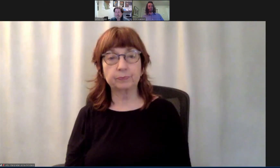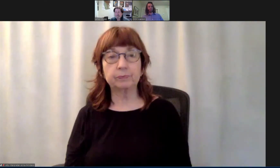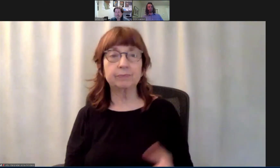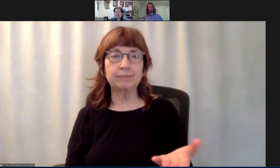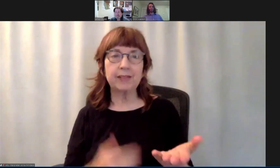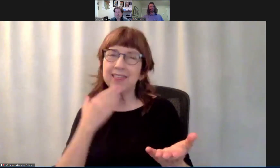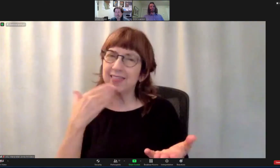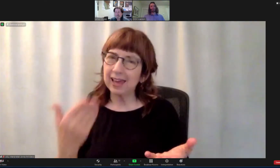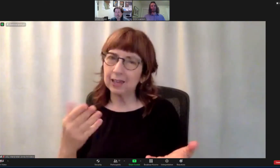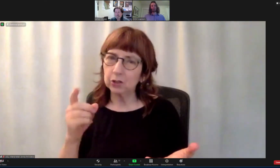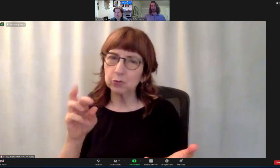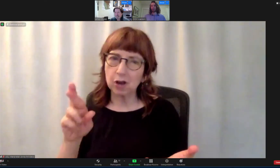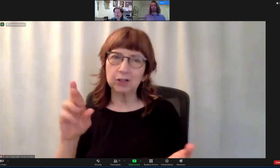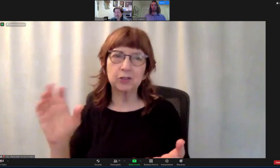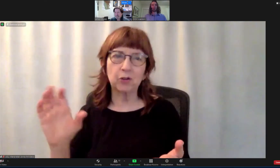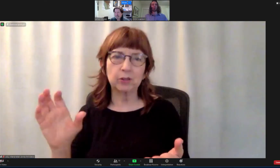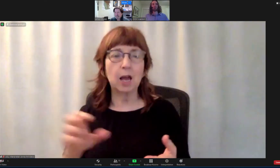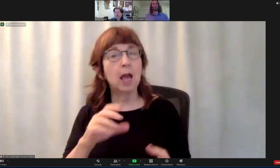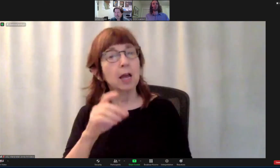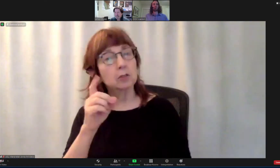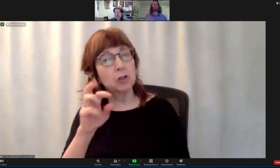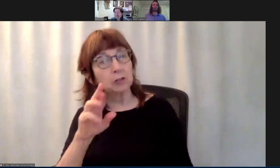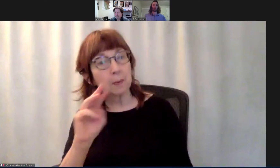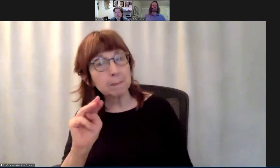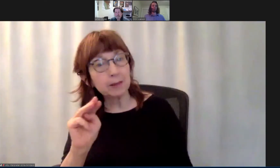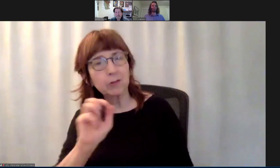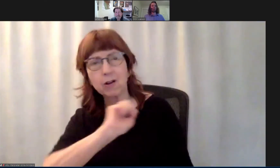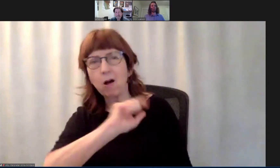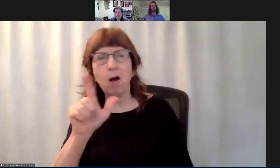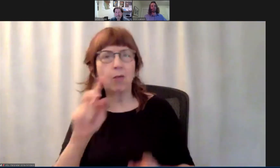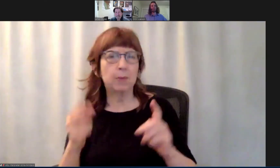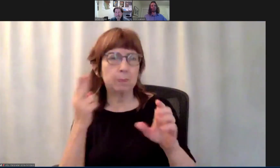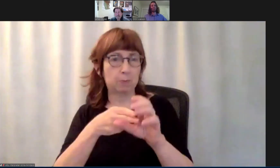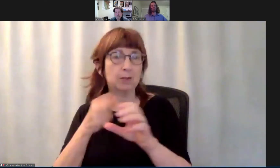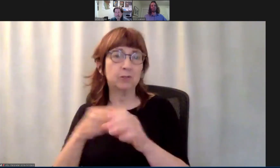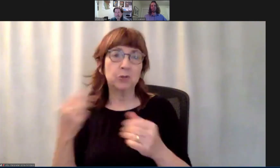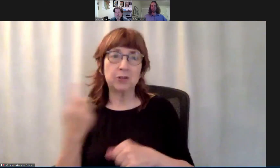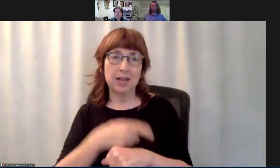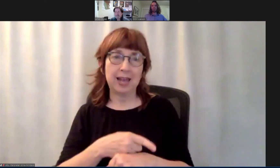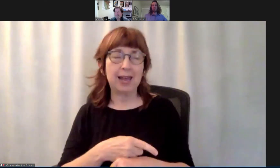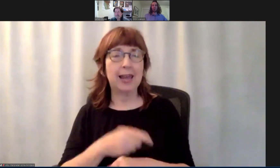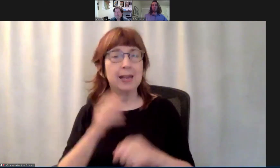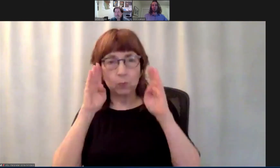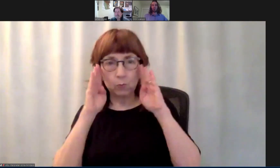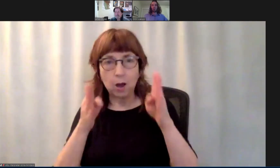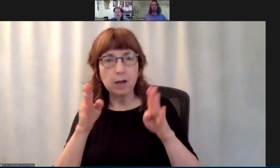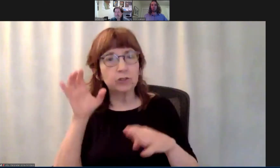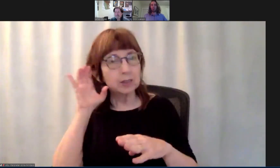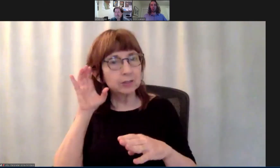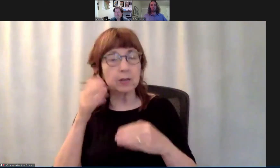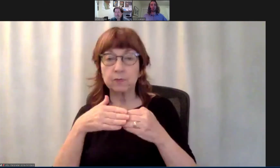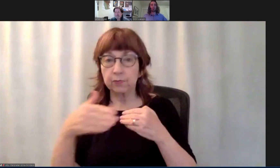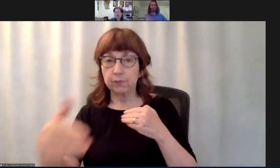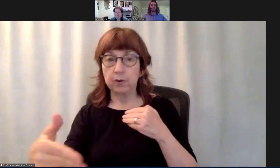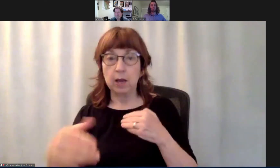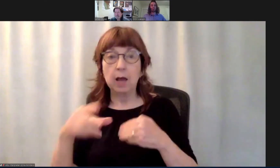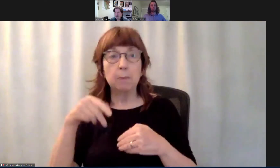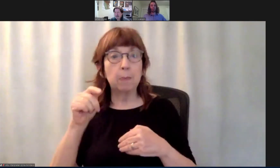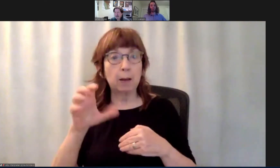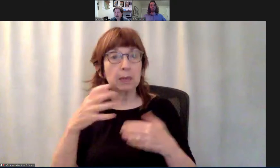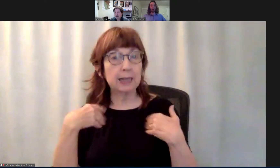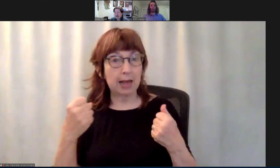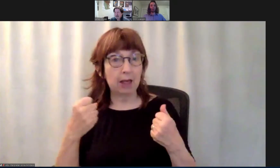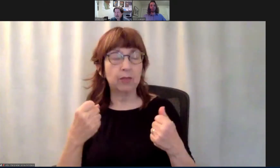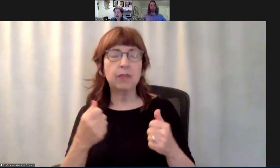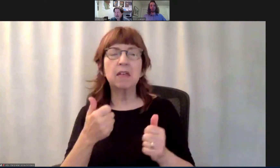Thank you, Dr. Coren, Dr. Miller, and also everyone who participated today and listened in. Going forward, Public Health is going to have an update